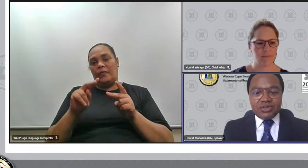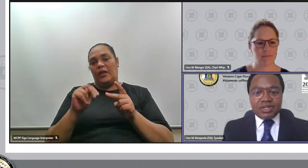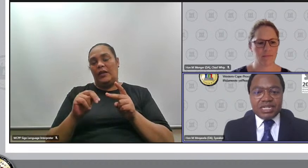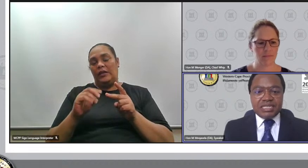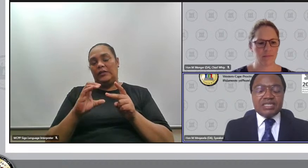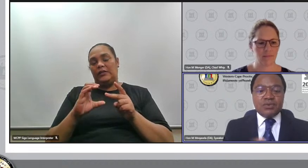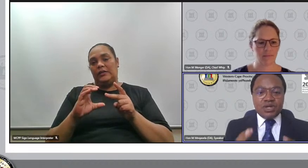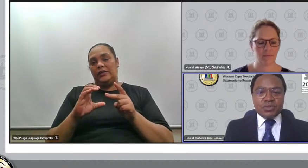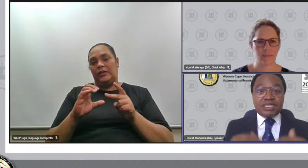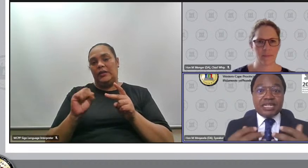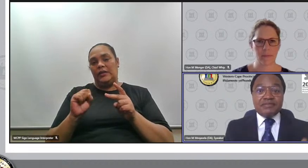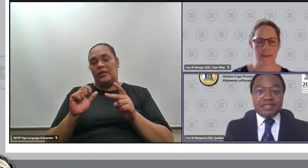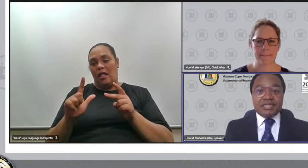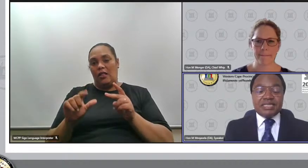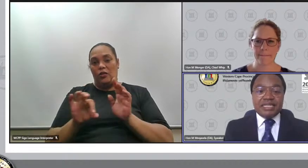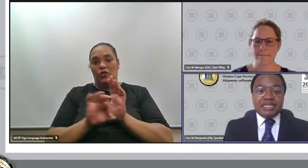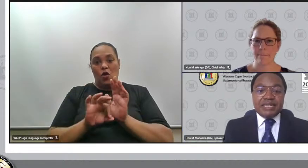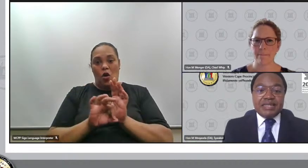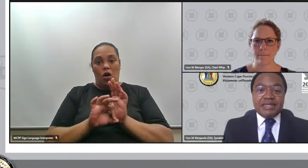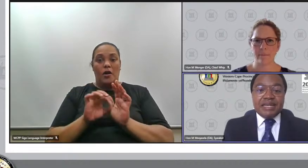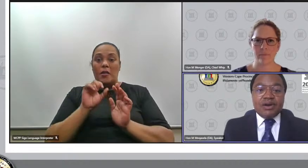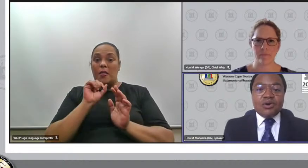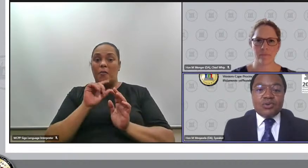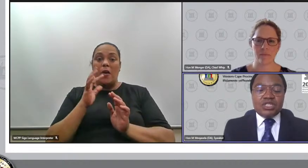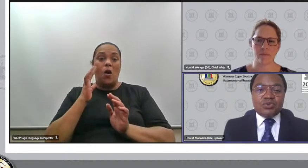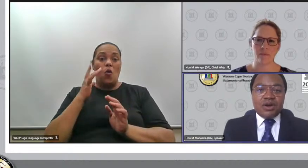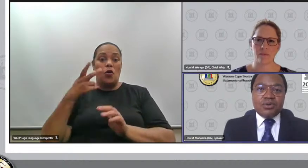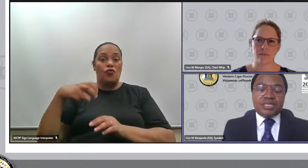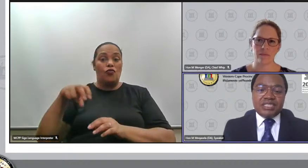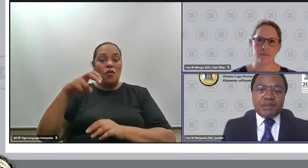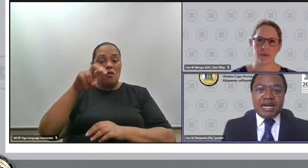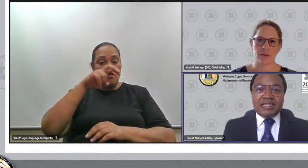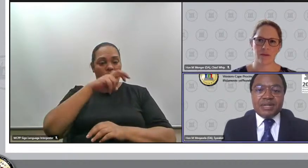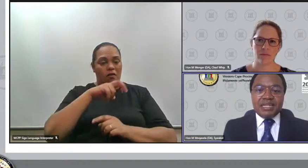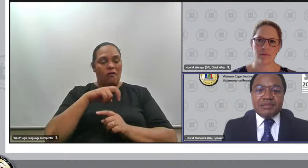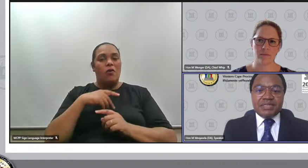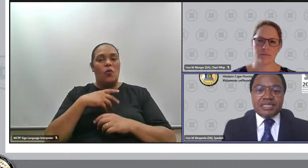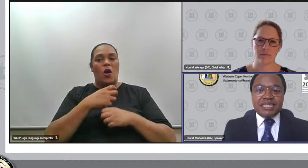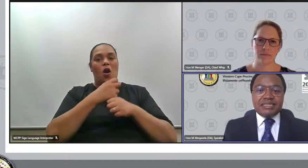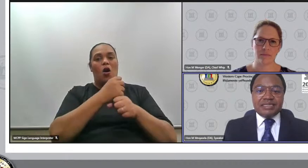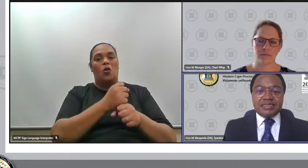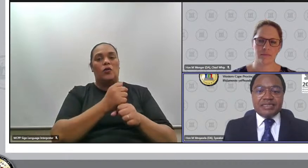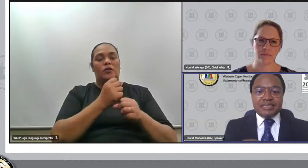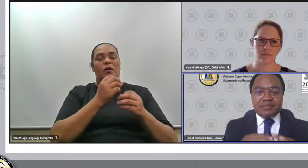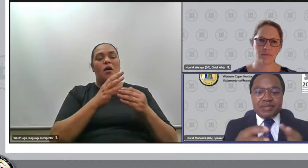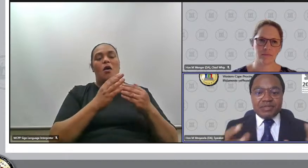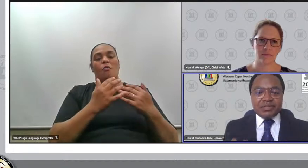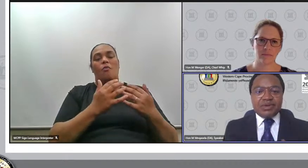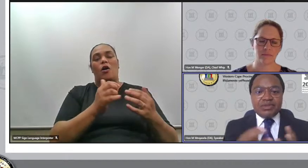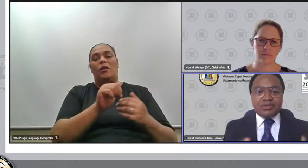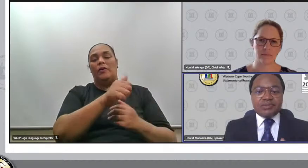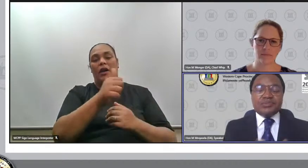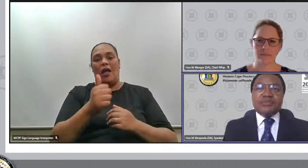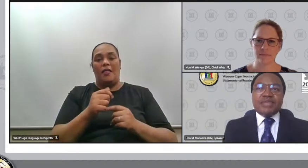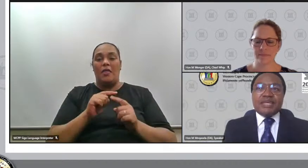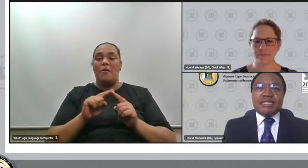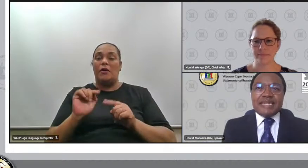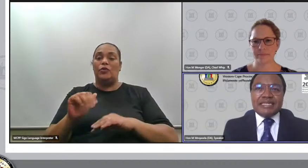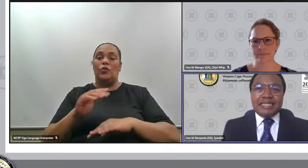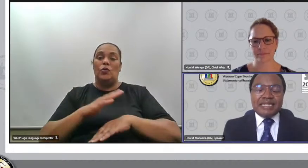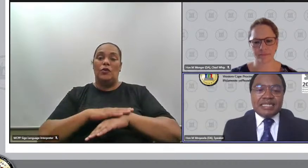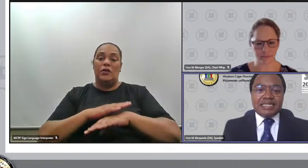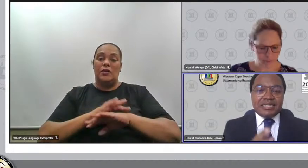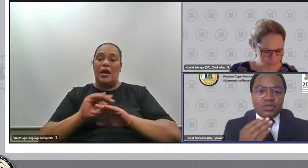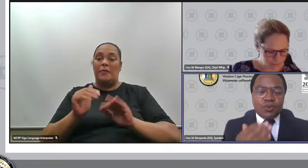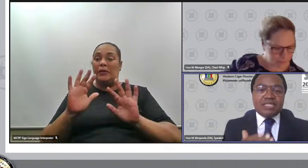NCSL and SOCAT. When we travel, always we're hosted by other parliaments. And in the period of